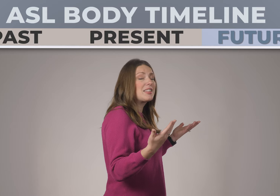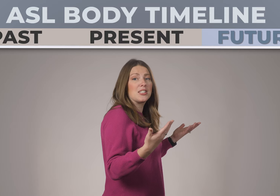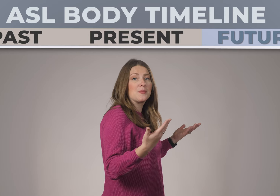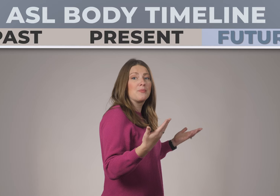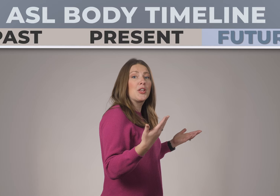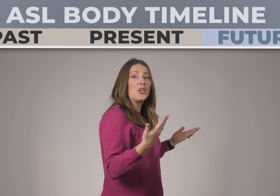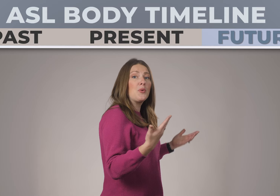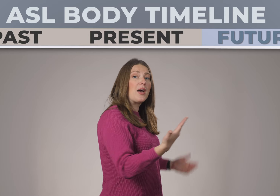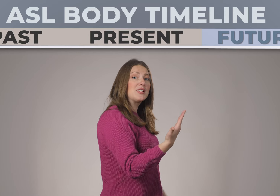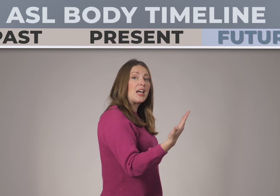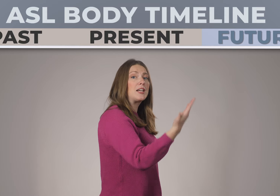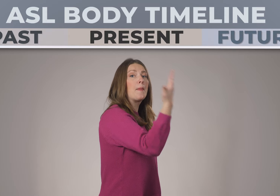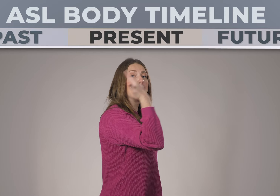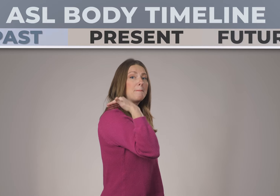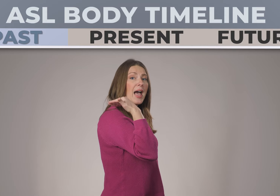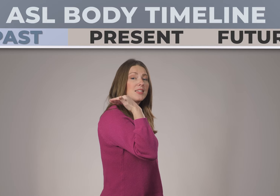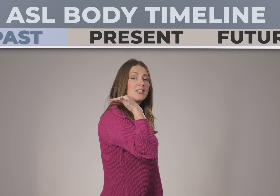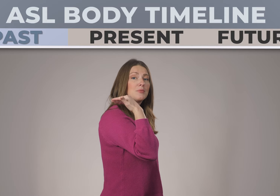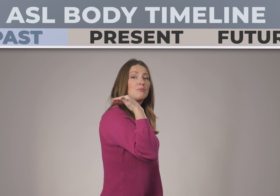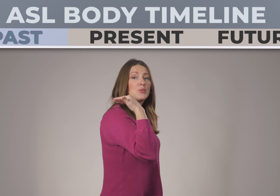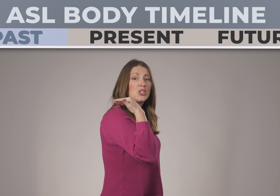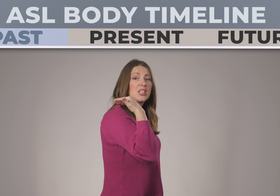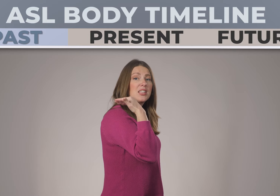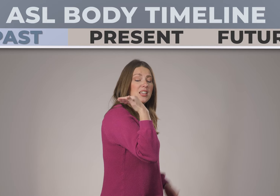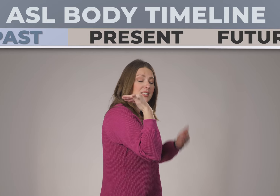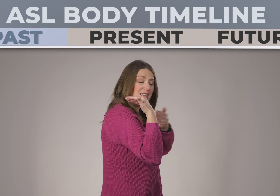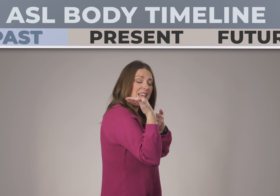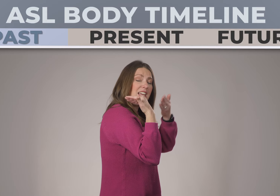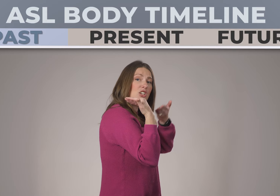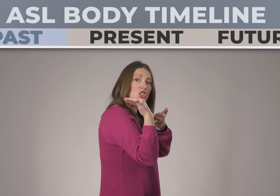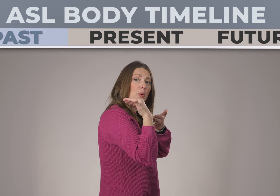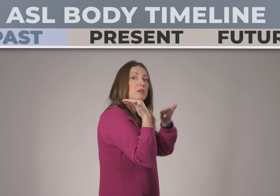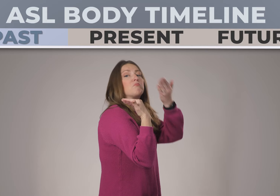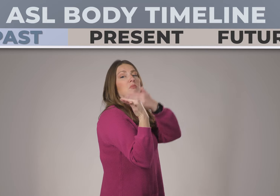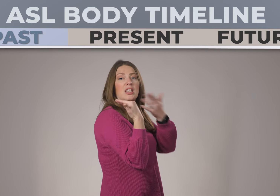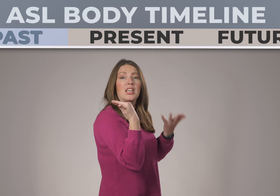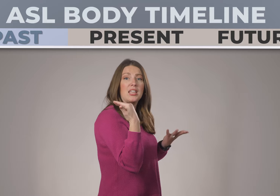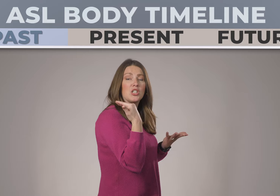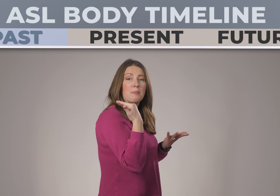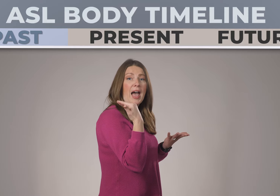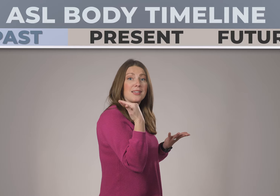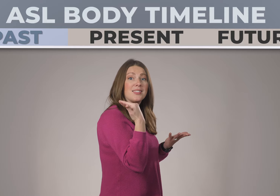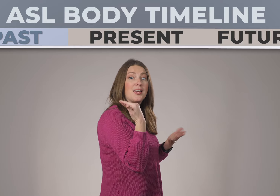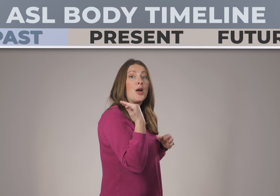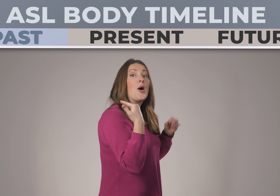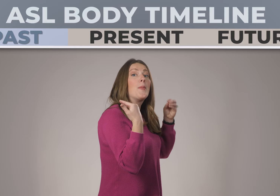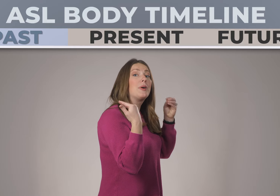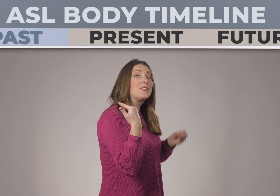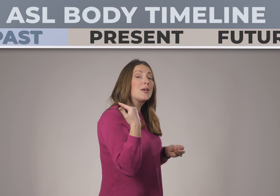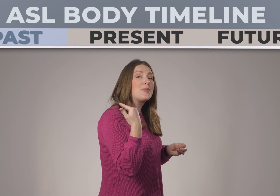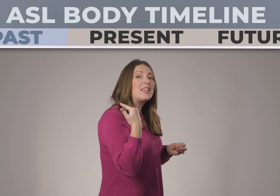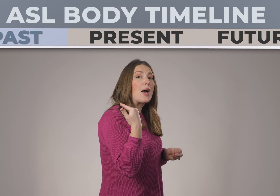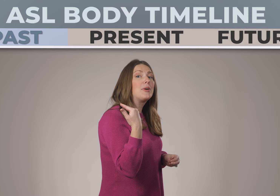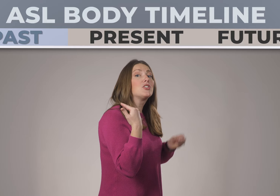this. You have the sign past, just like this. It's showing into the past. But if something happened a